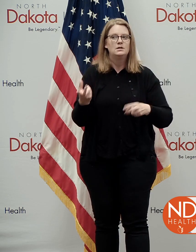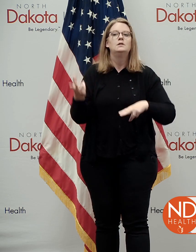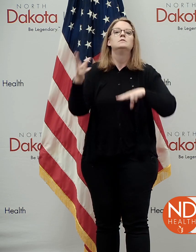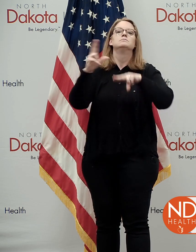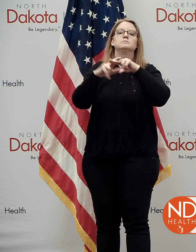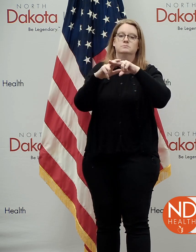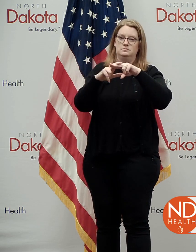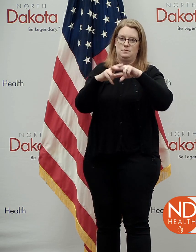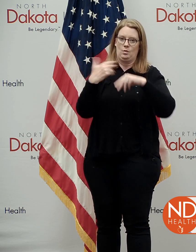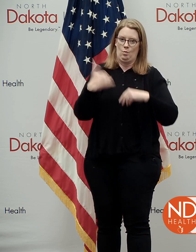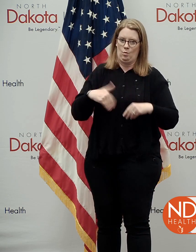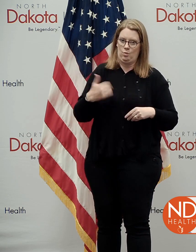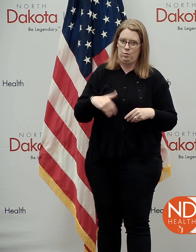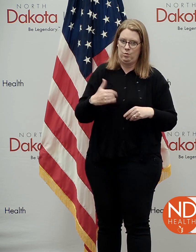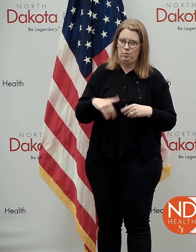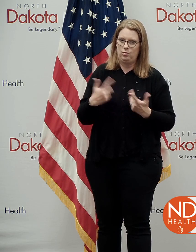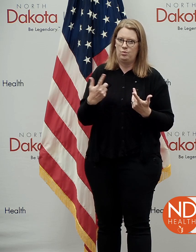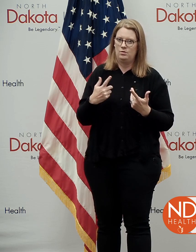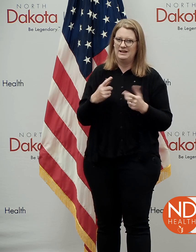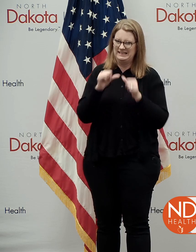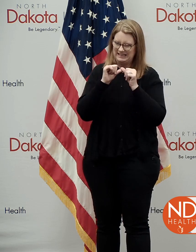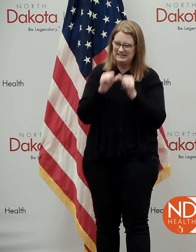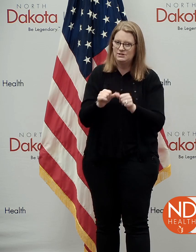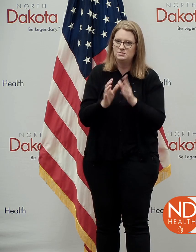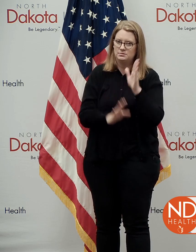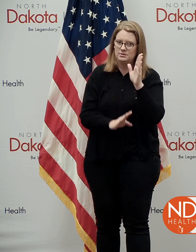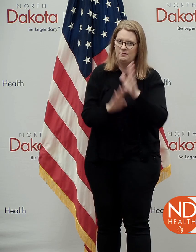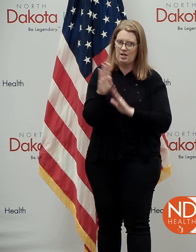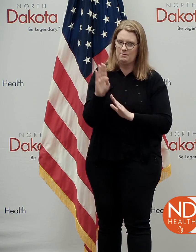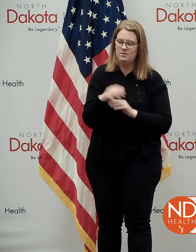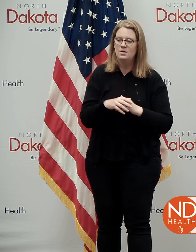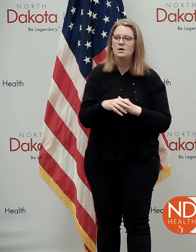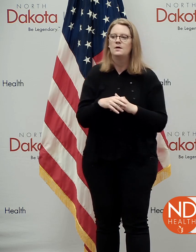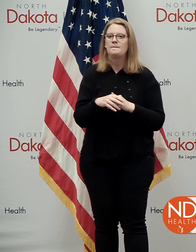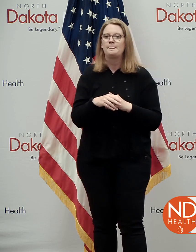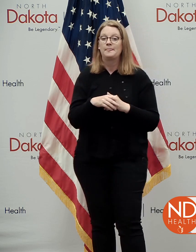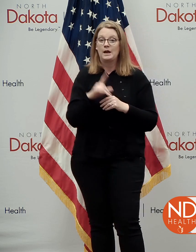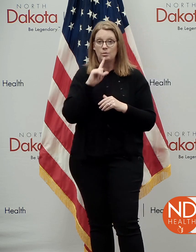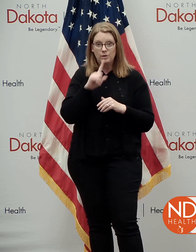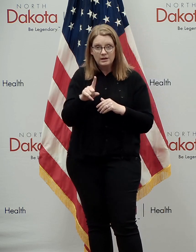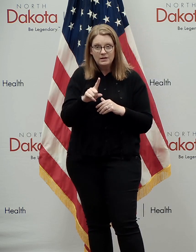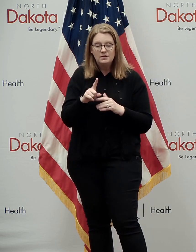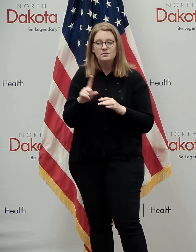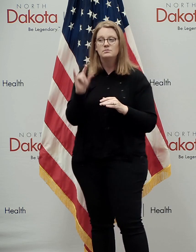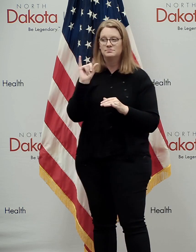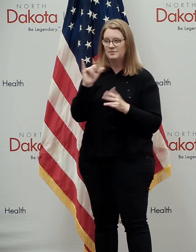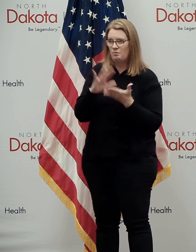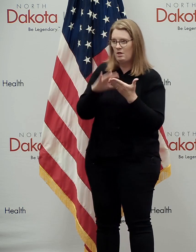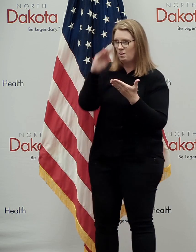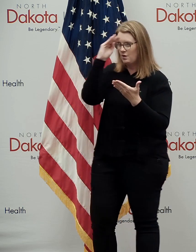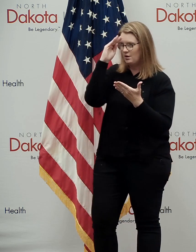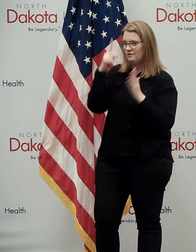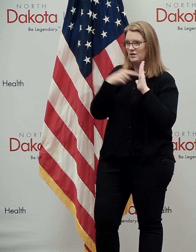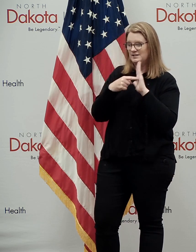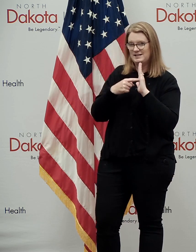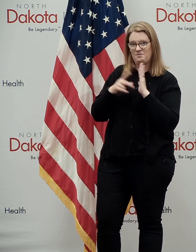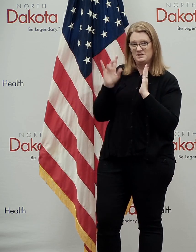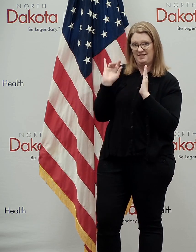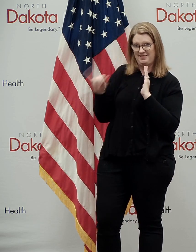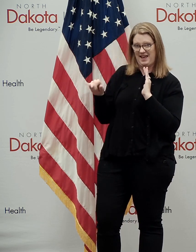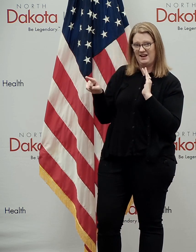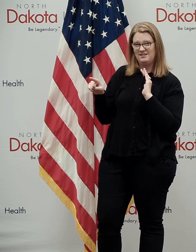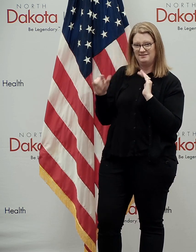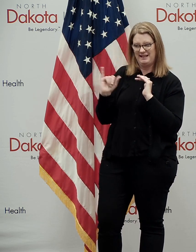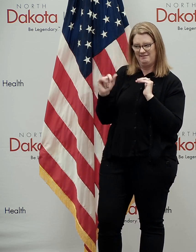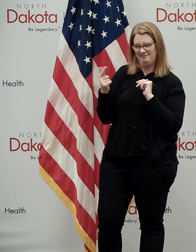grown even since that time. And so we are continuing to make sure that we are learning from those instances, and we